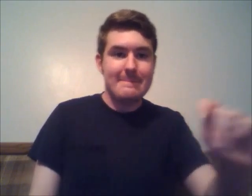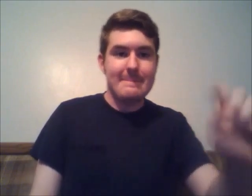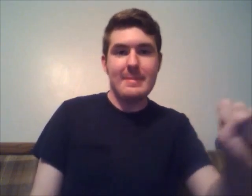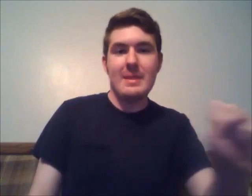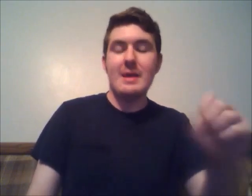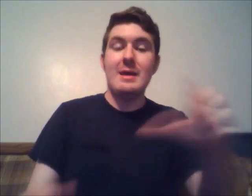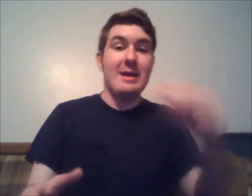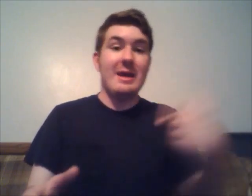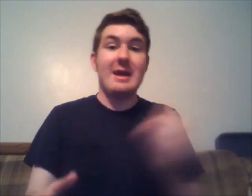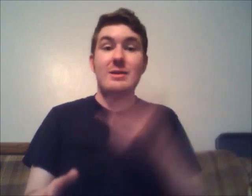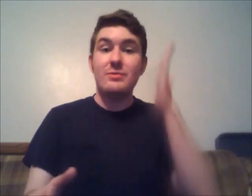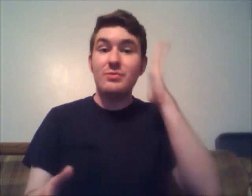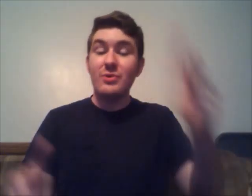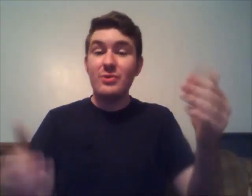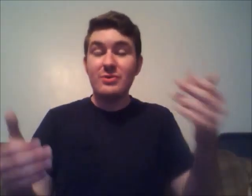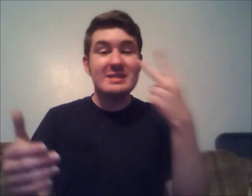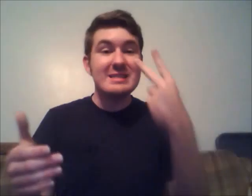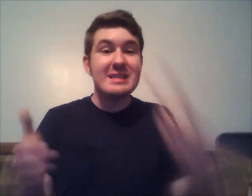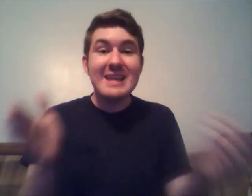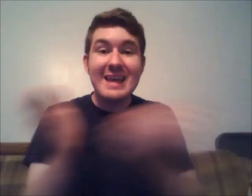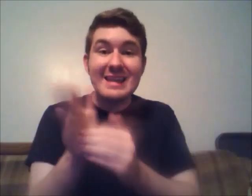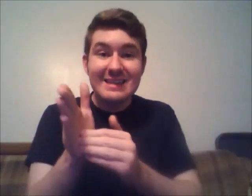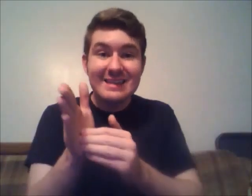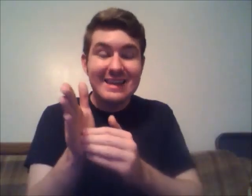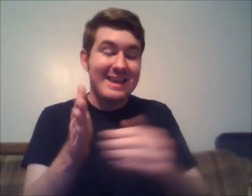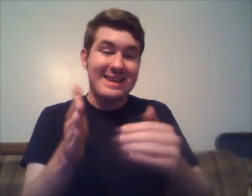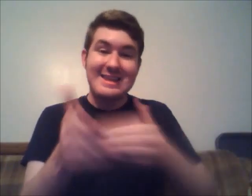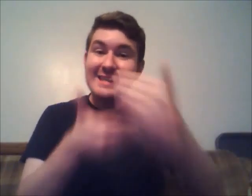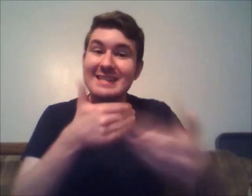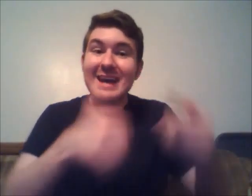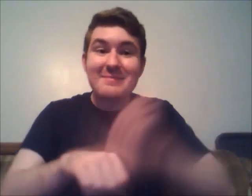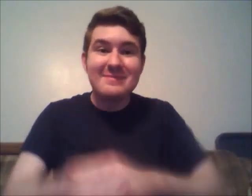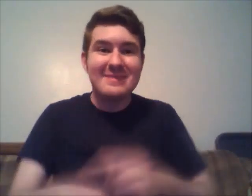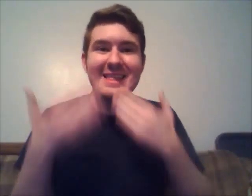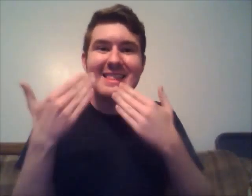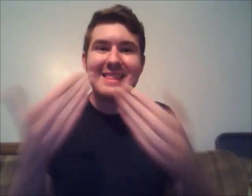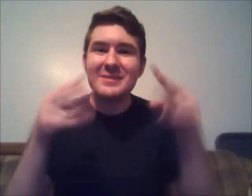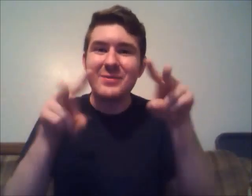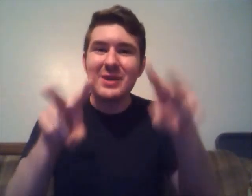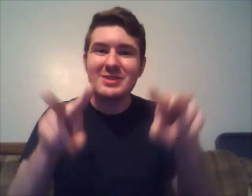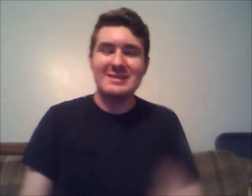And we'll see you again next time. Thanks for watching.